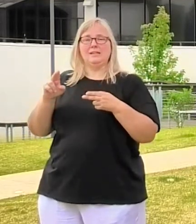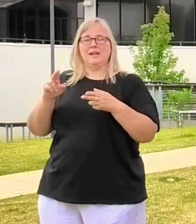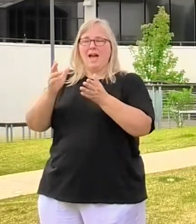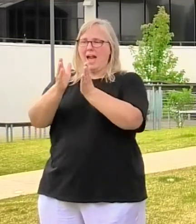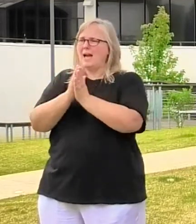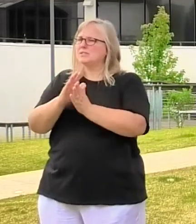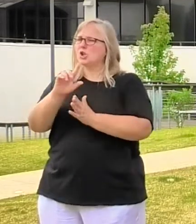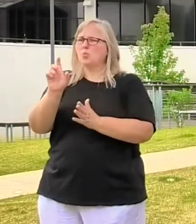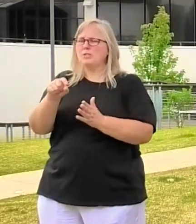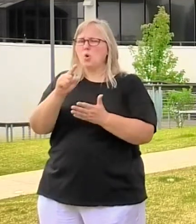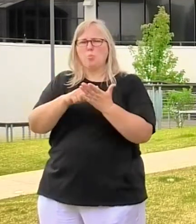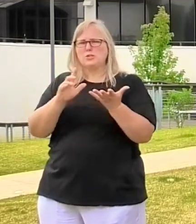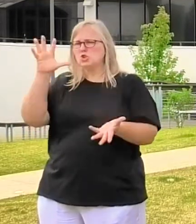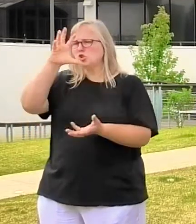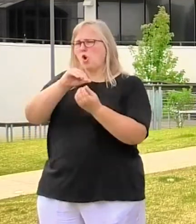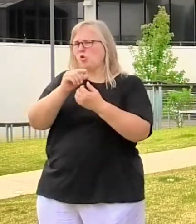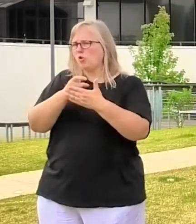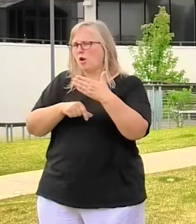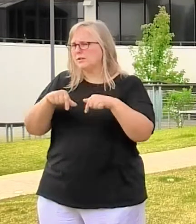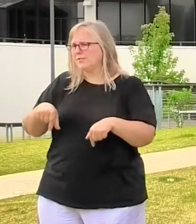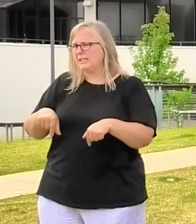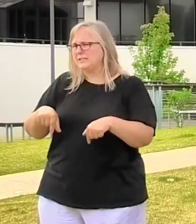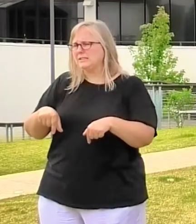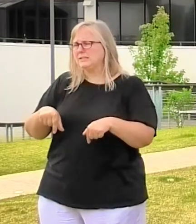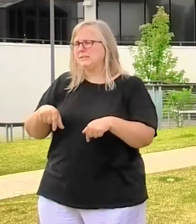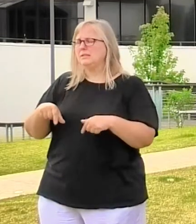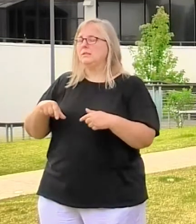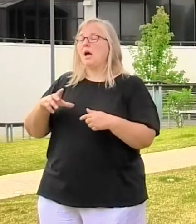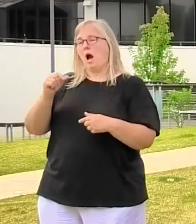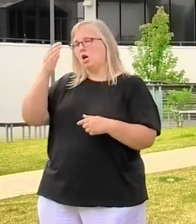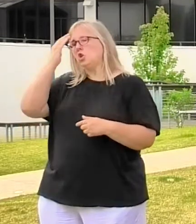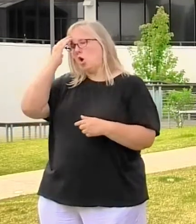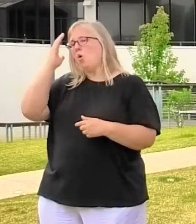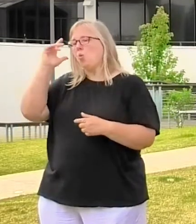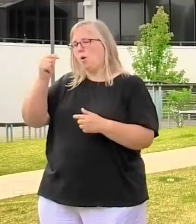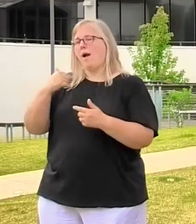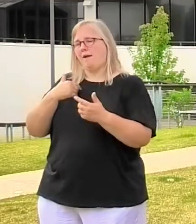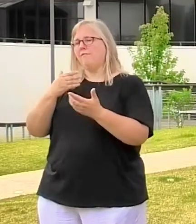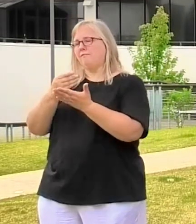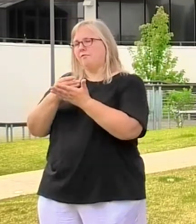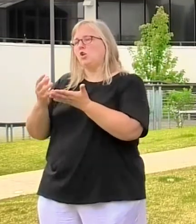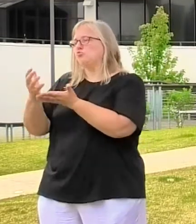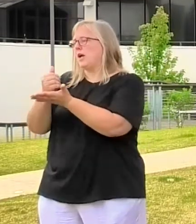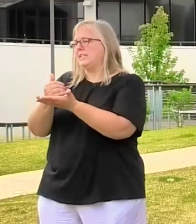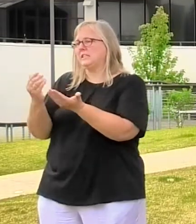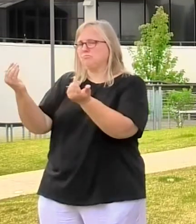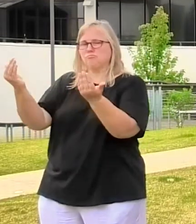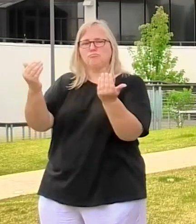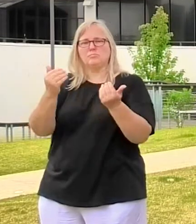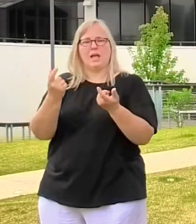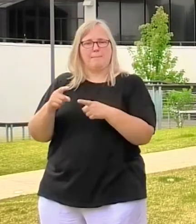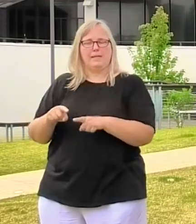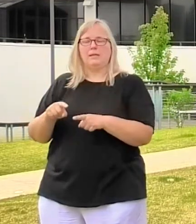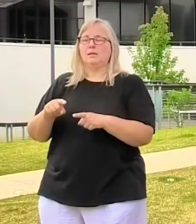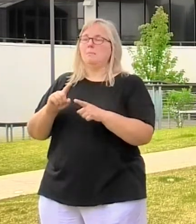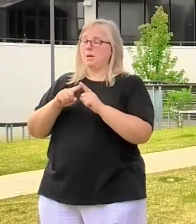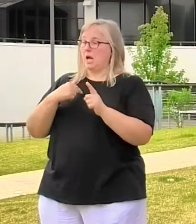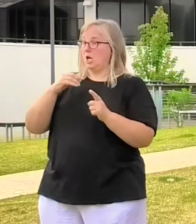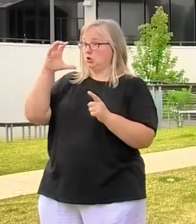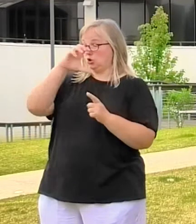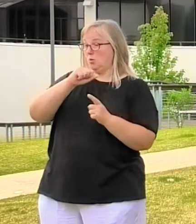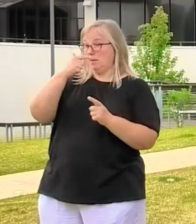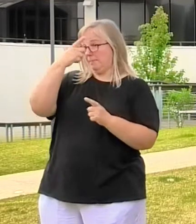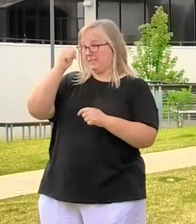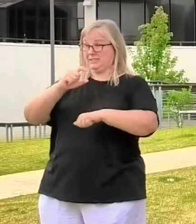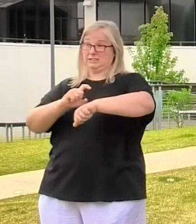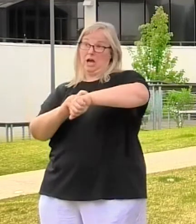asked the question, what's the total cost of this? And I know that there's going to be some fundraising going on, but I assume given the